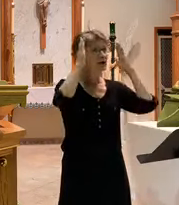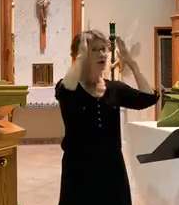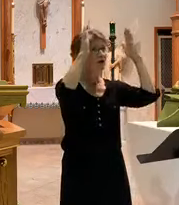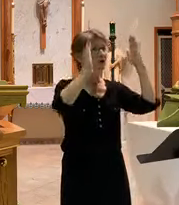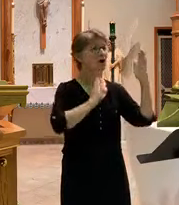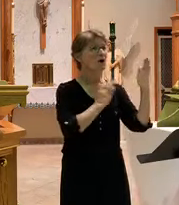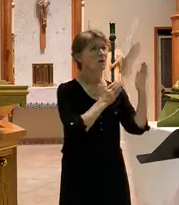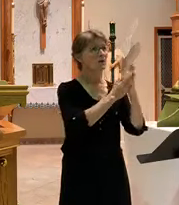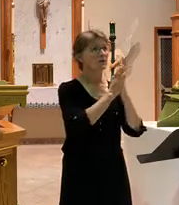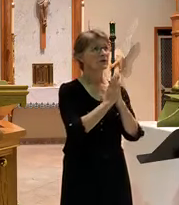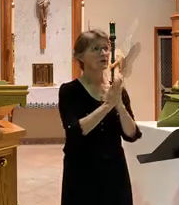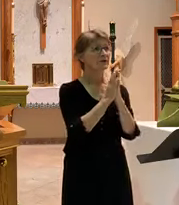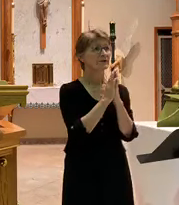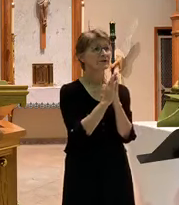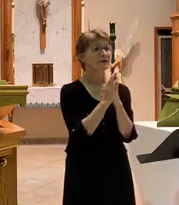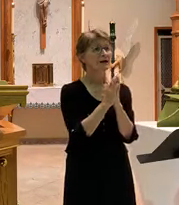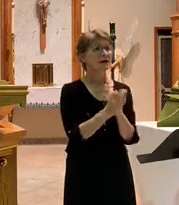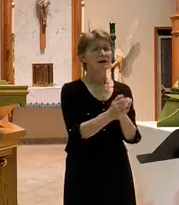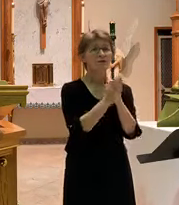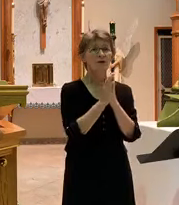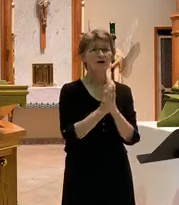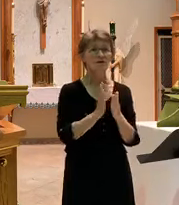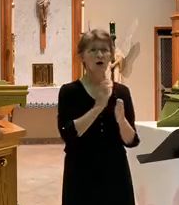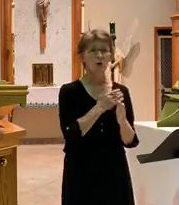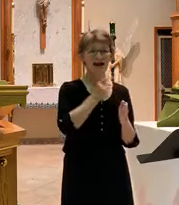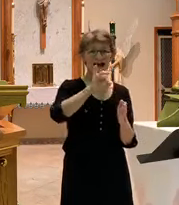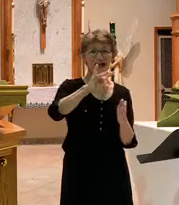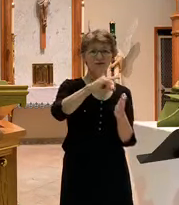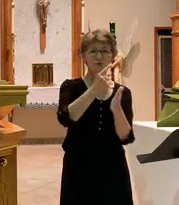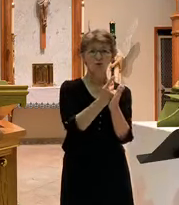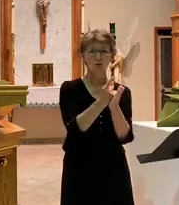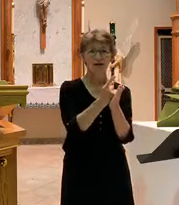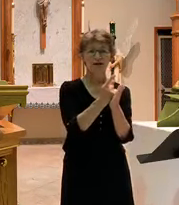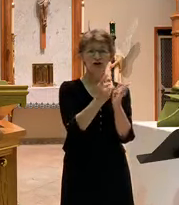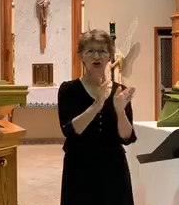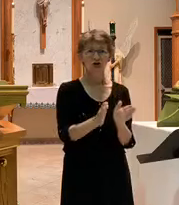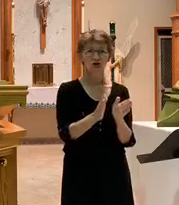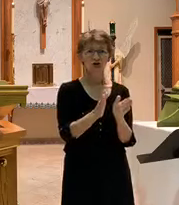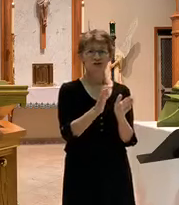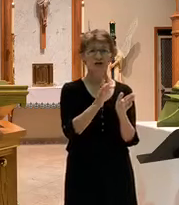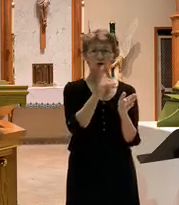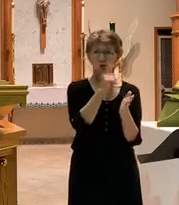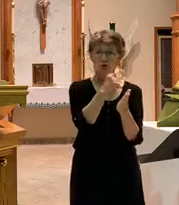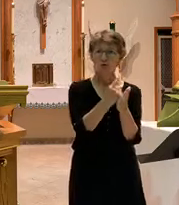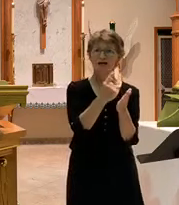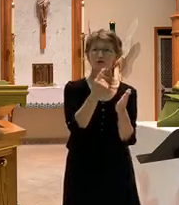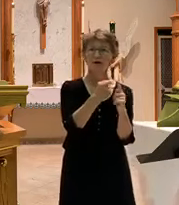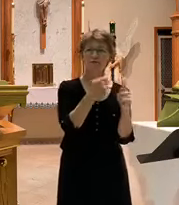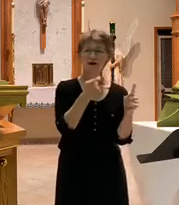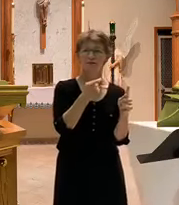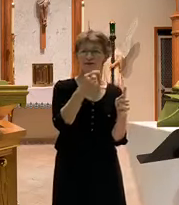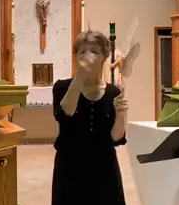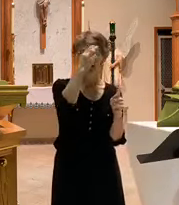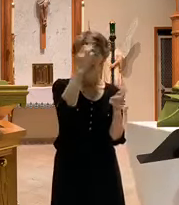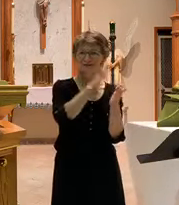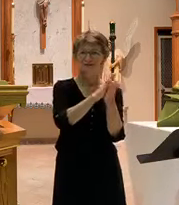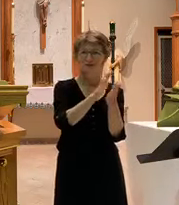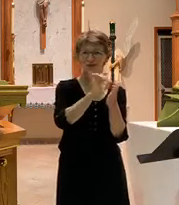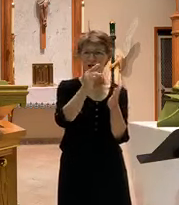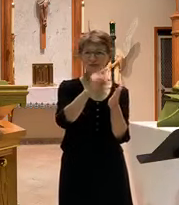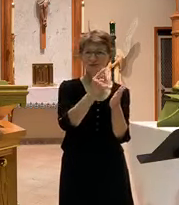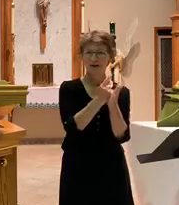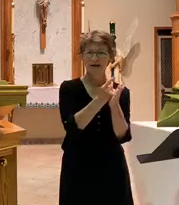our prayer. For our 8th grade graduates from our St. Mary's Academy Middle School, may God